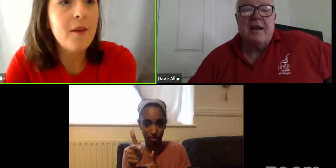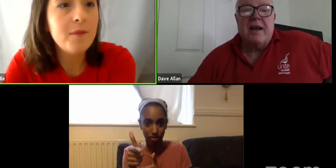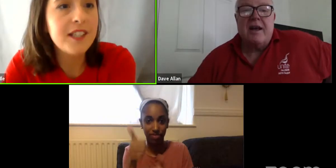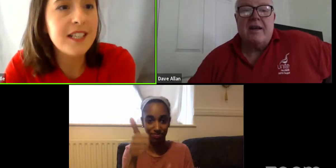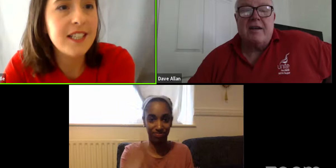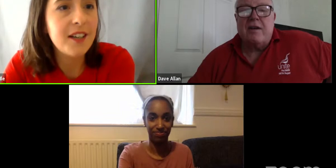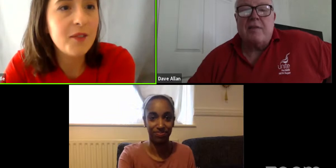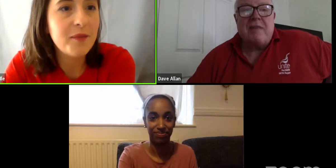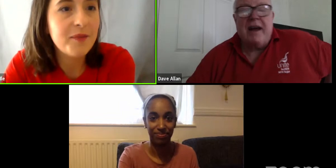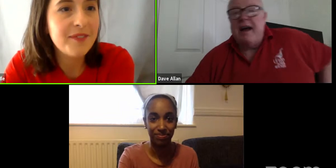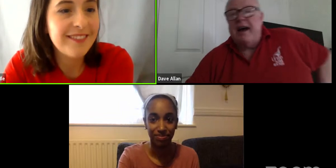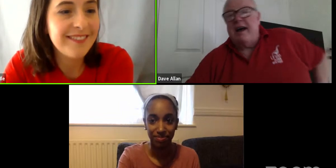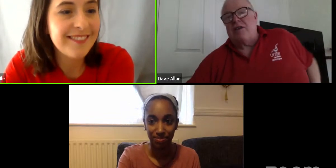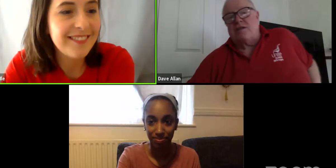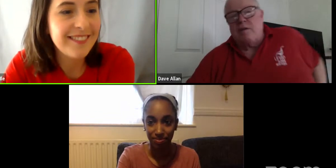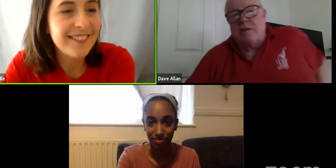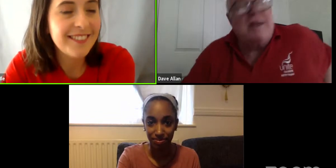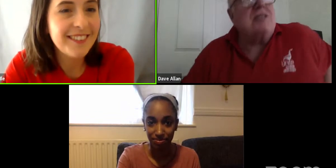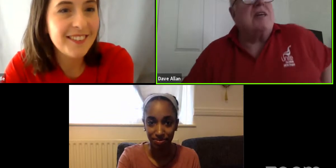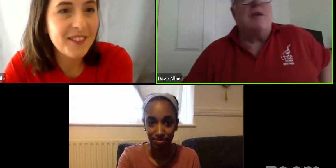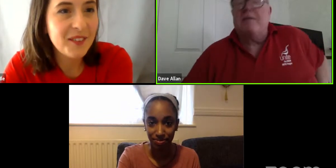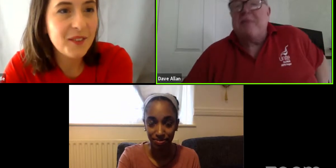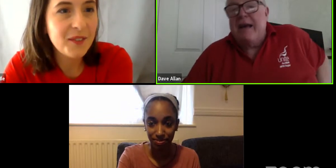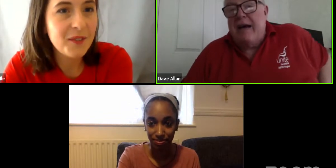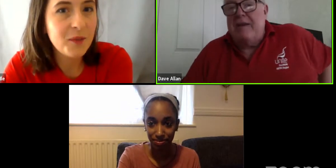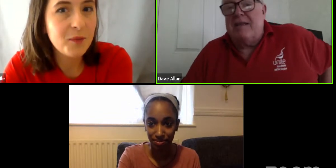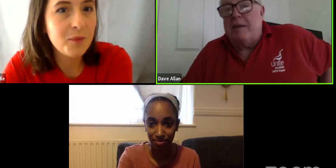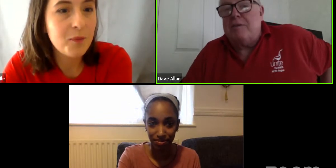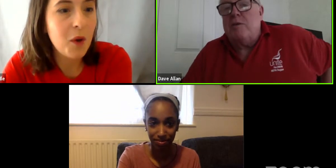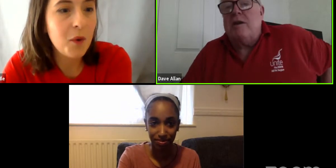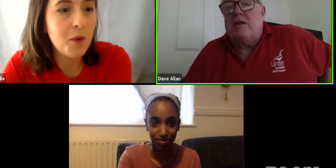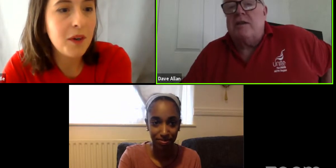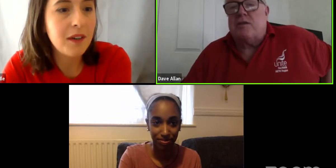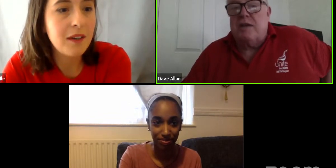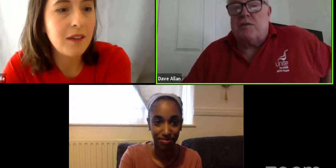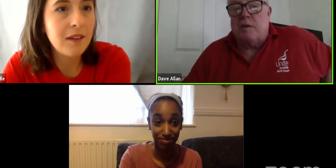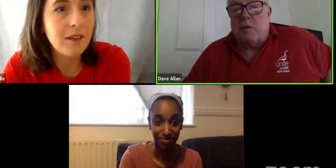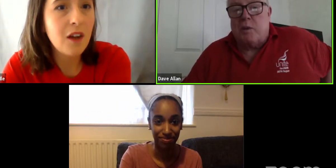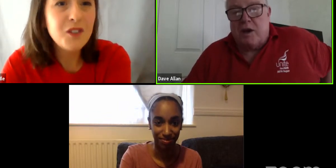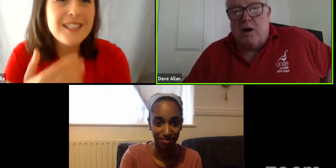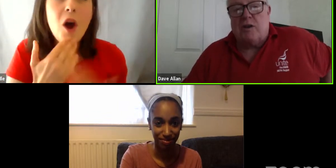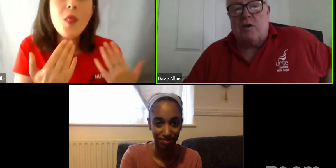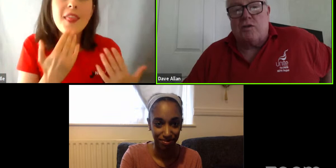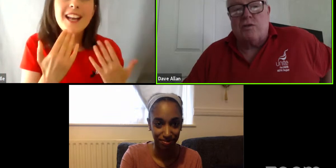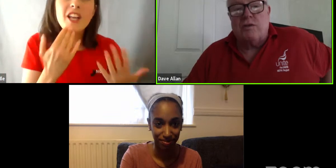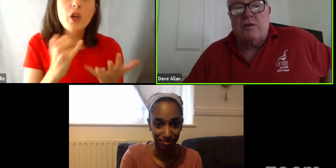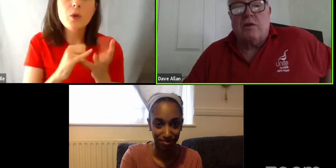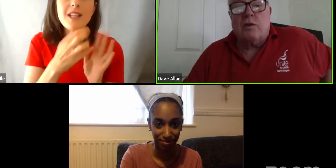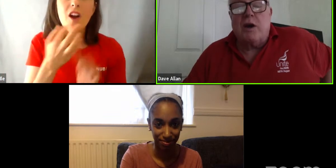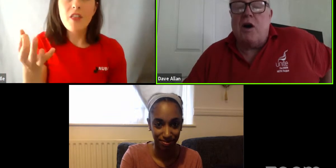Okay, yeah, fantastic. Hi, thanks very much for that, Sarah. I mean, that's absolutely disgraceful, but we can't